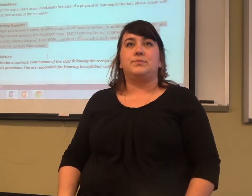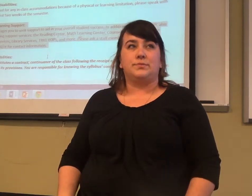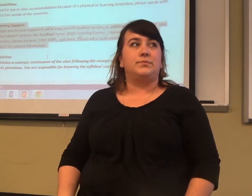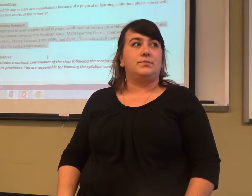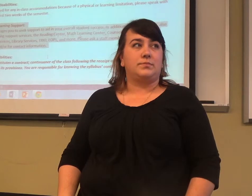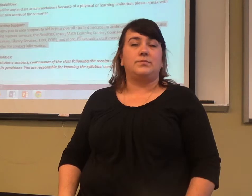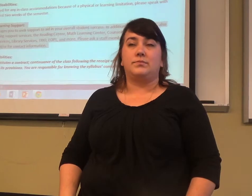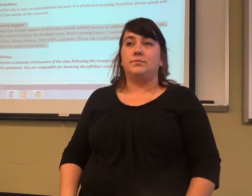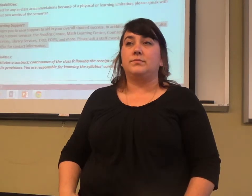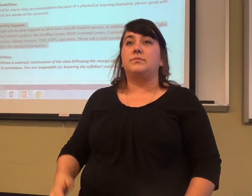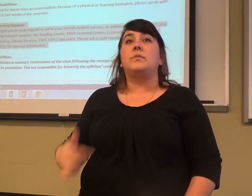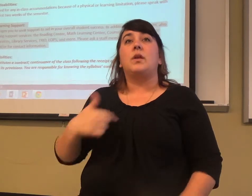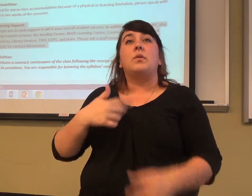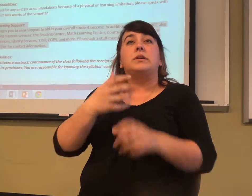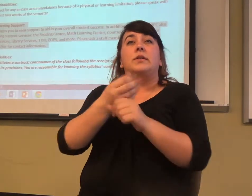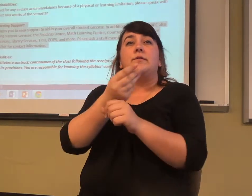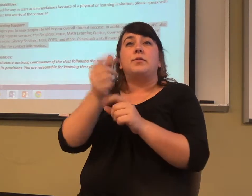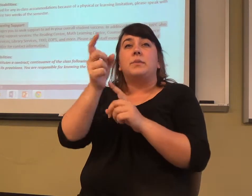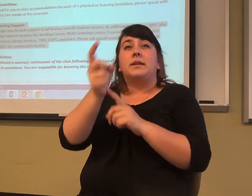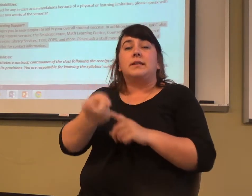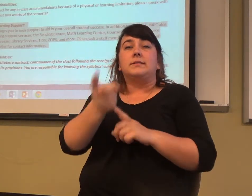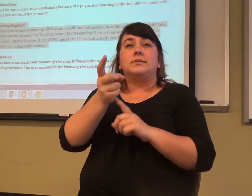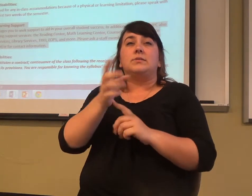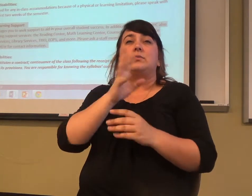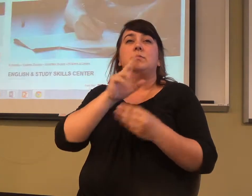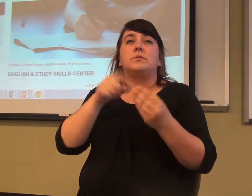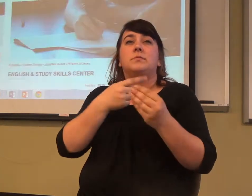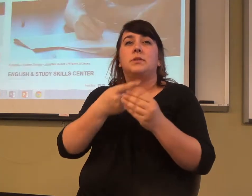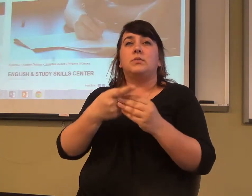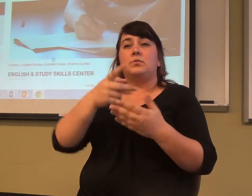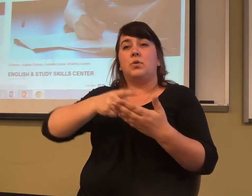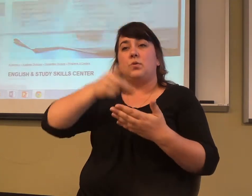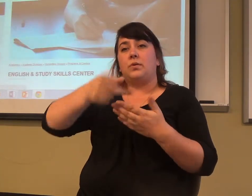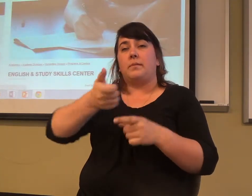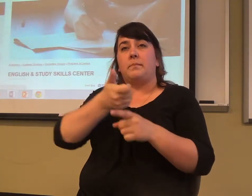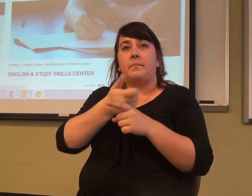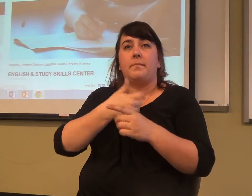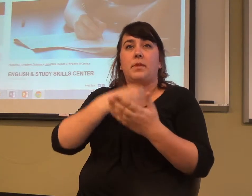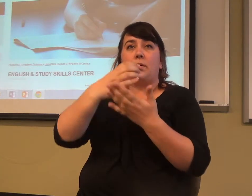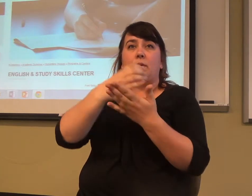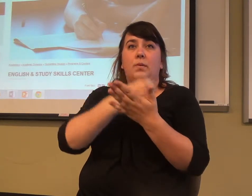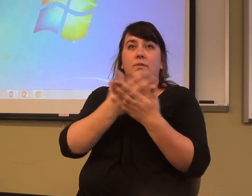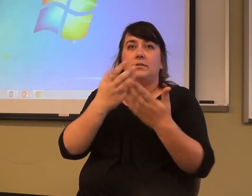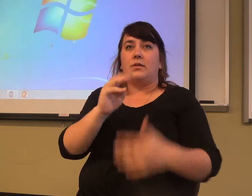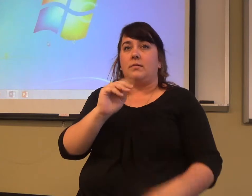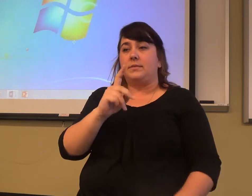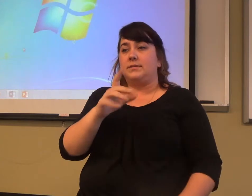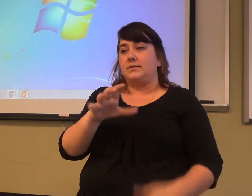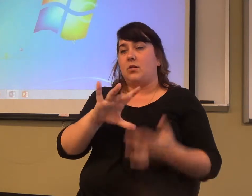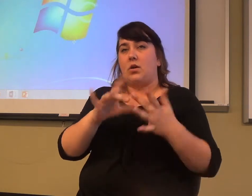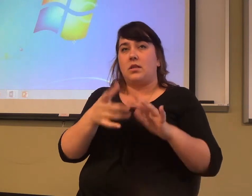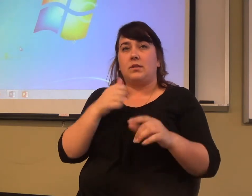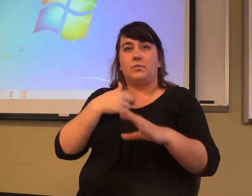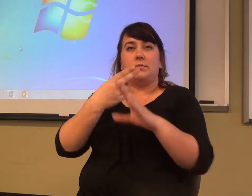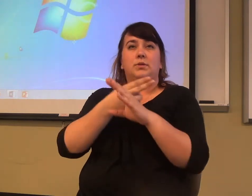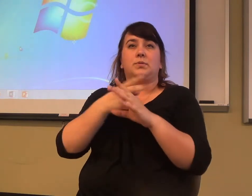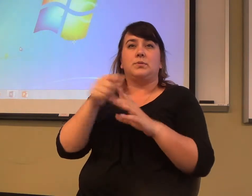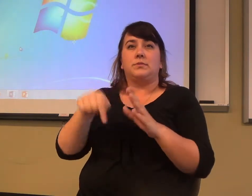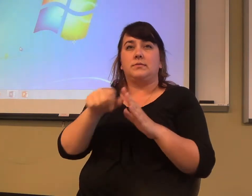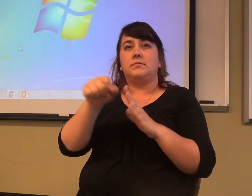I'd like to spend a couple minutes talking about the program, the course in MPC Online that we're going to be using this semester, and then I'm going to turn